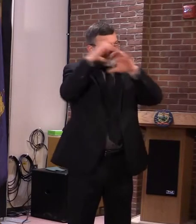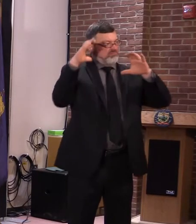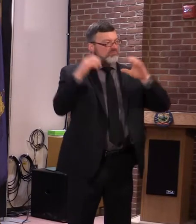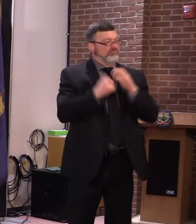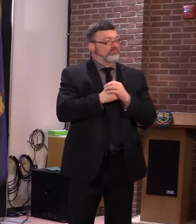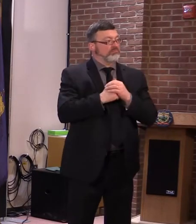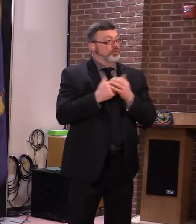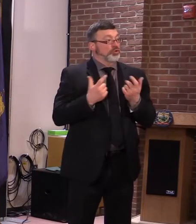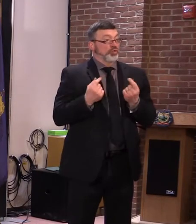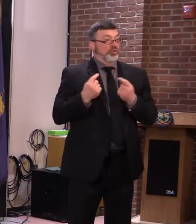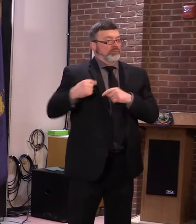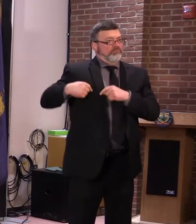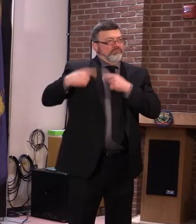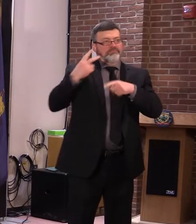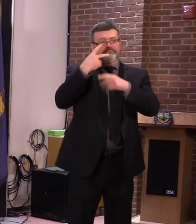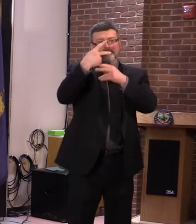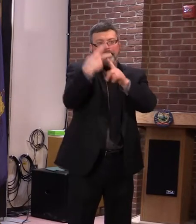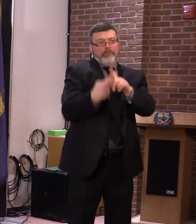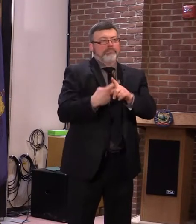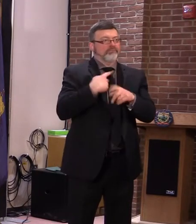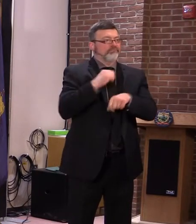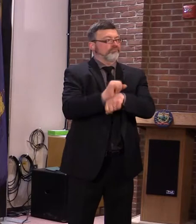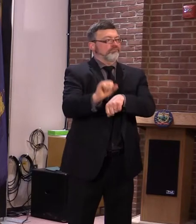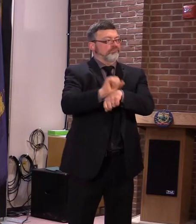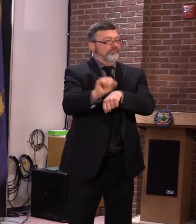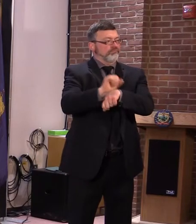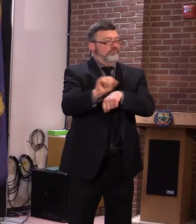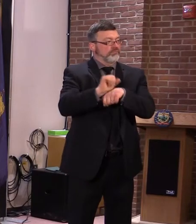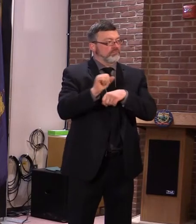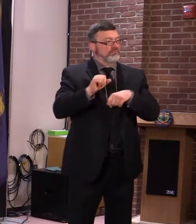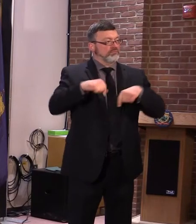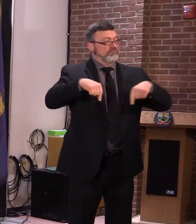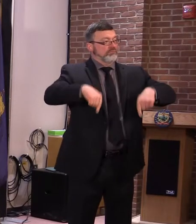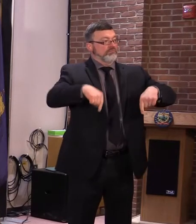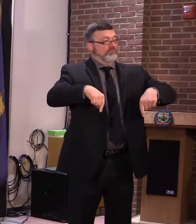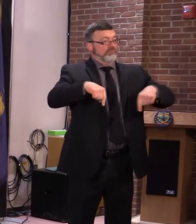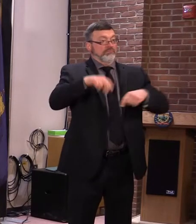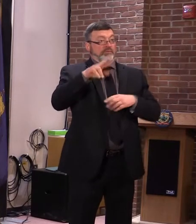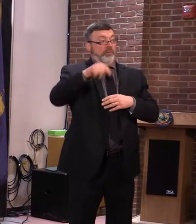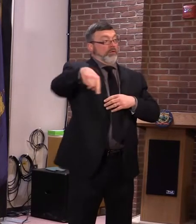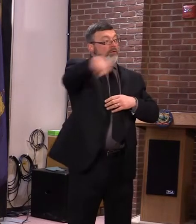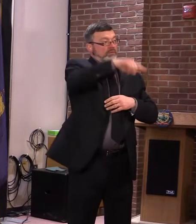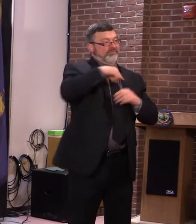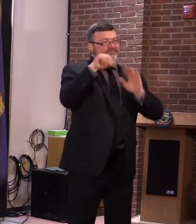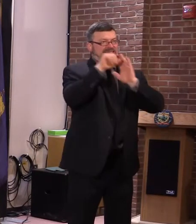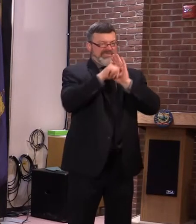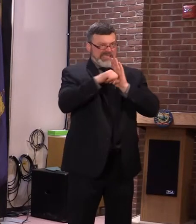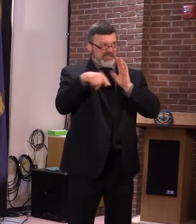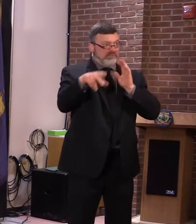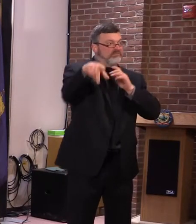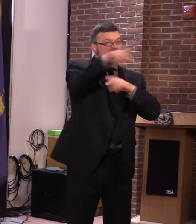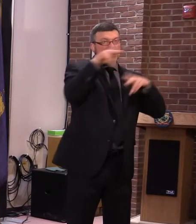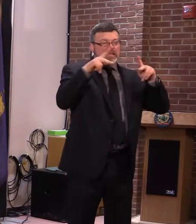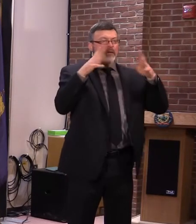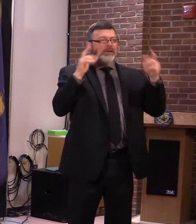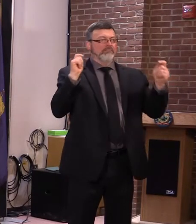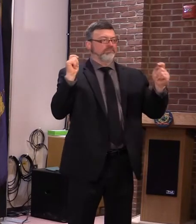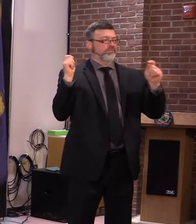2 months and highlight Vermont's and Vermonters' ability to adjust and respond to the ever-changing